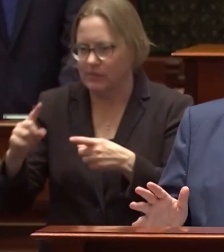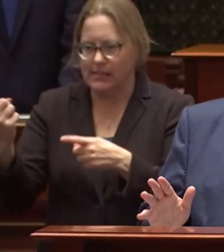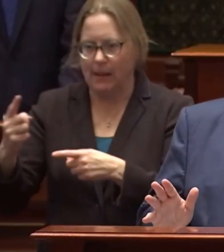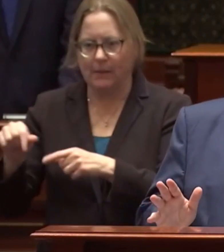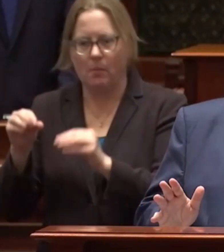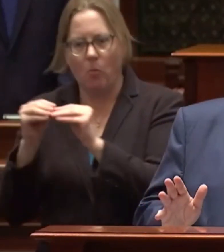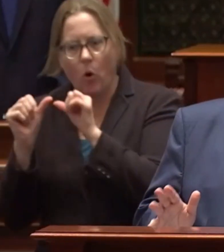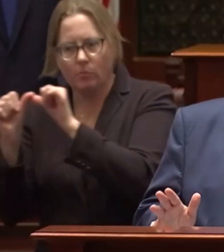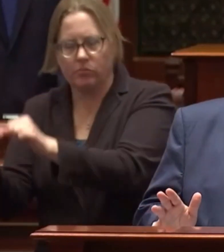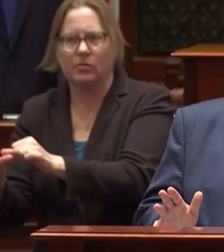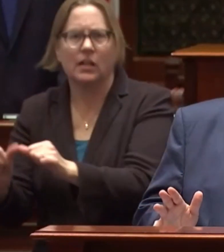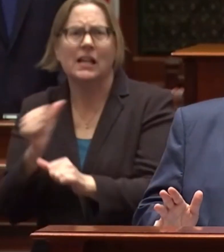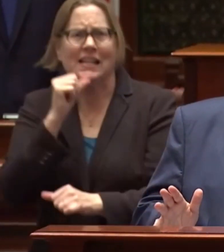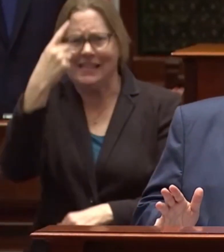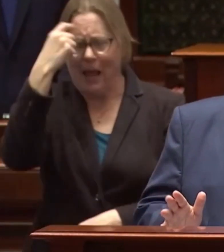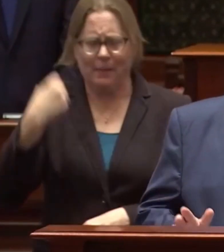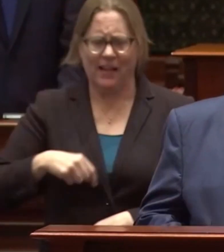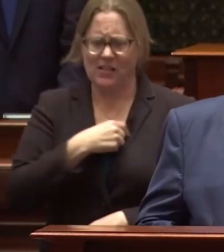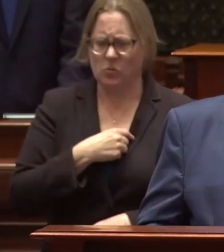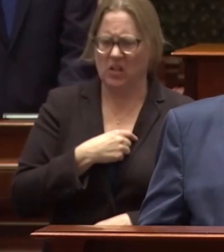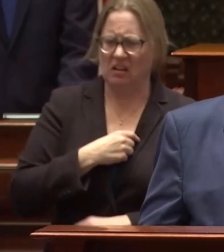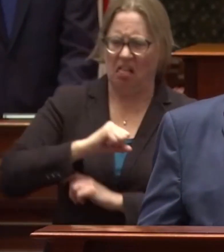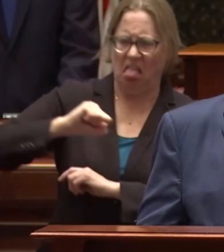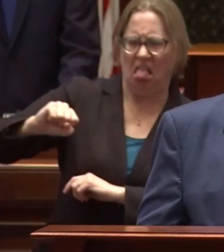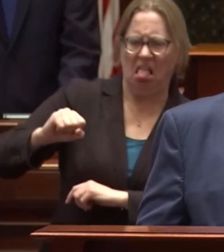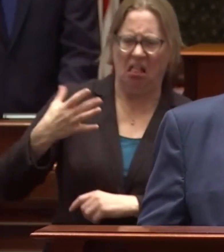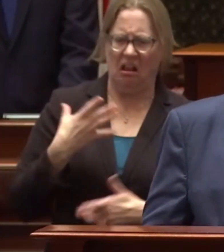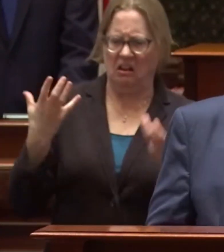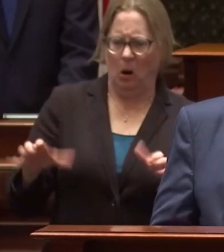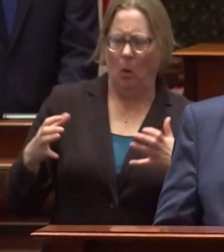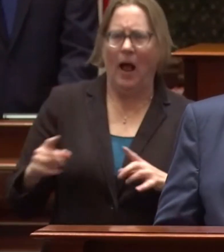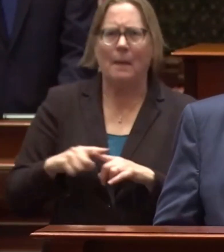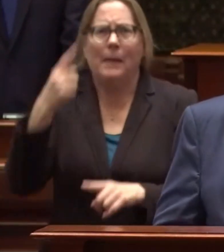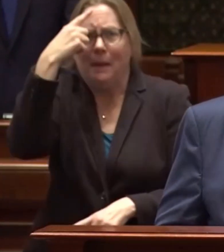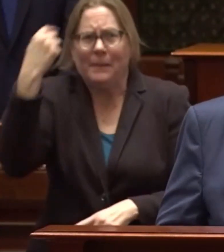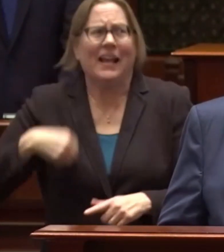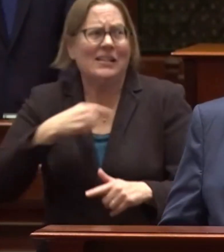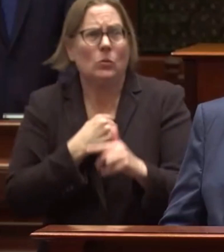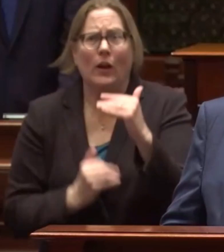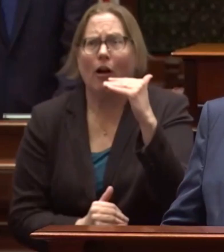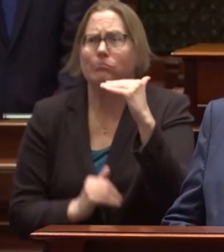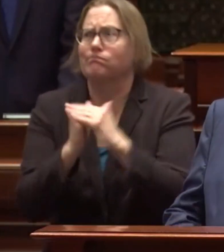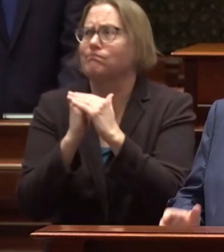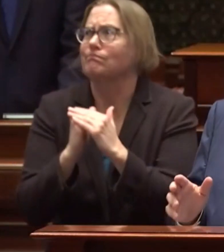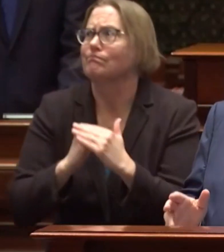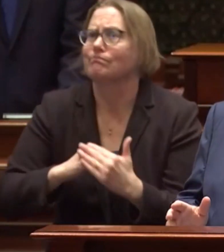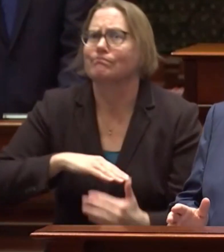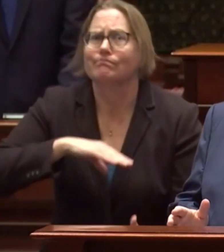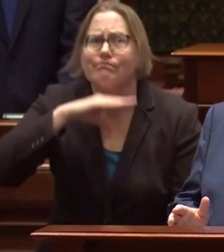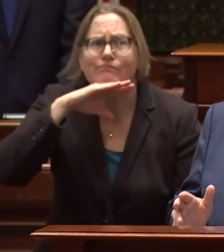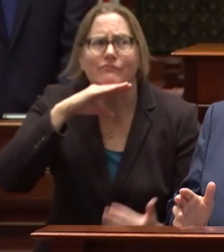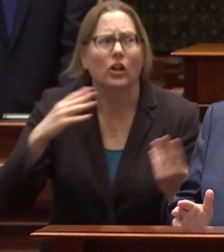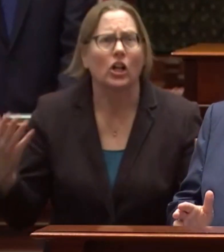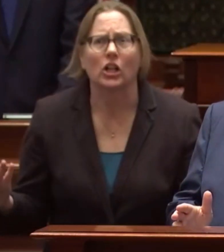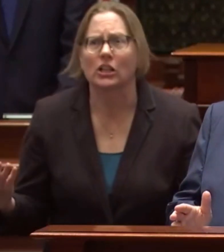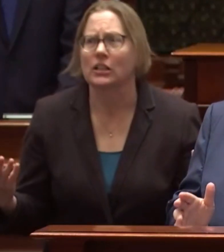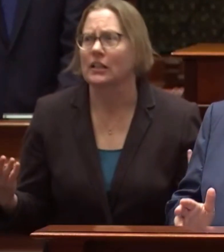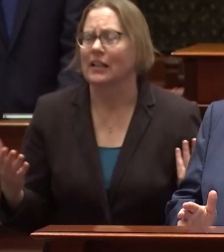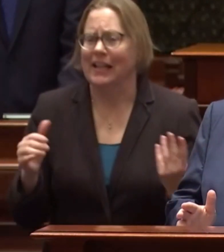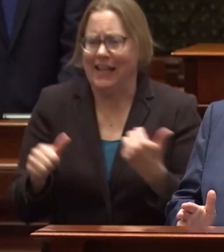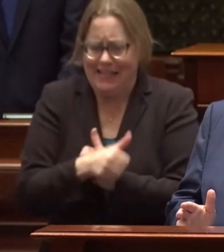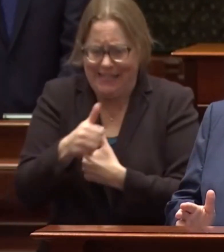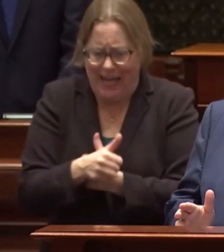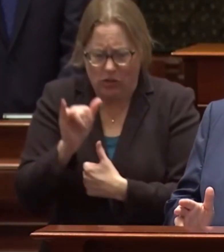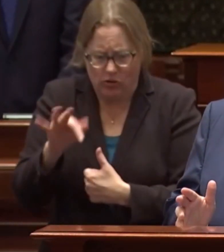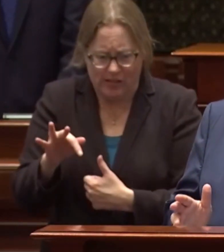are unwelcoming of immigrants, but because Chicago's shelter system is near capacity, and it is dangerous if migrants have